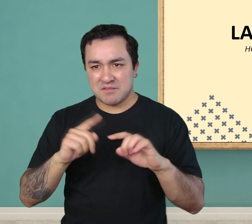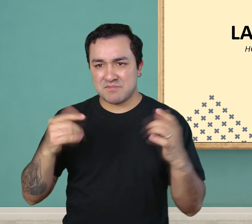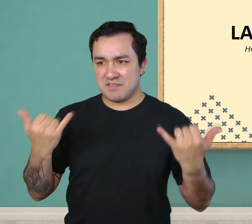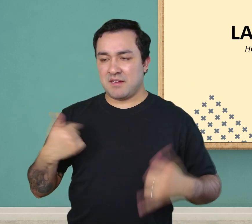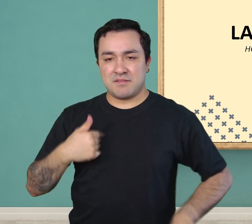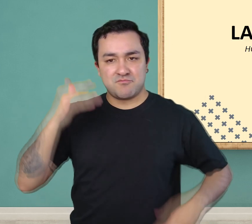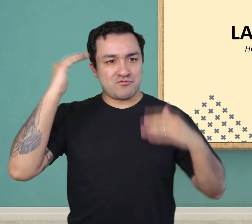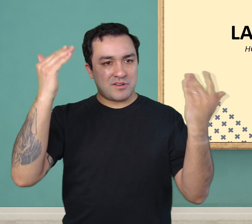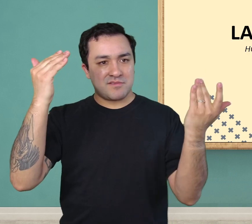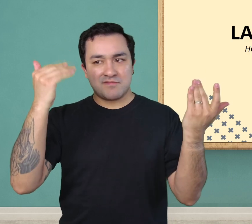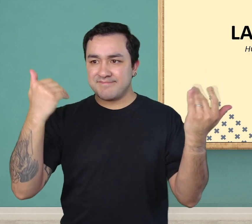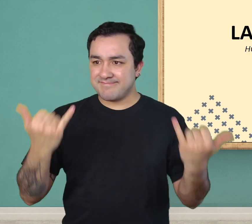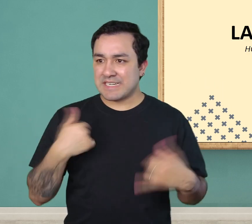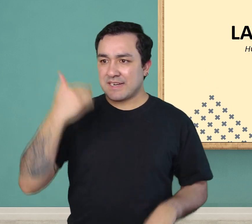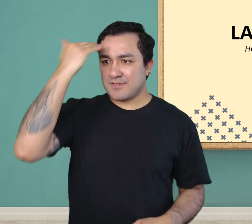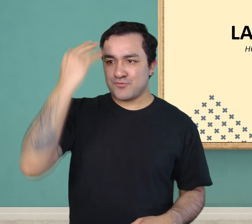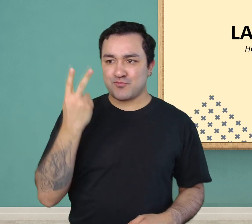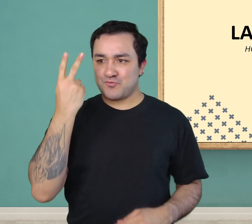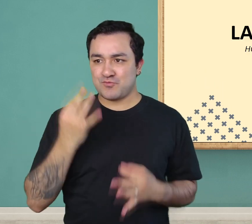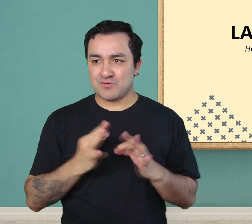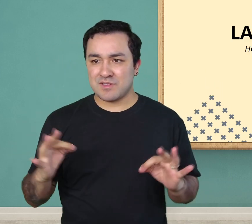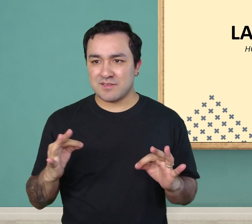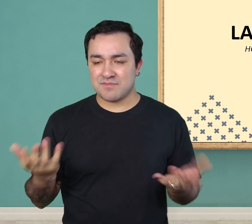to being able to communicate with people within a few years?